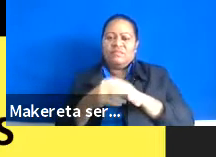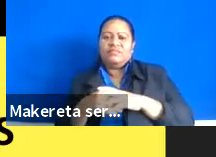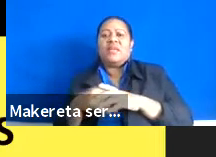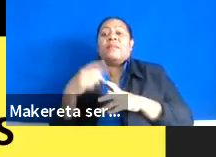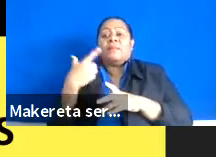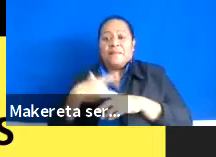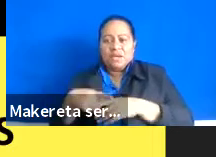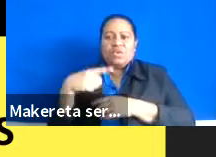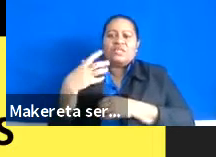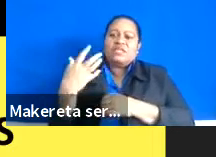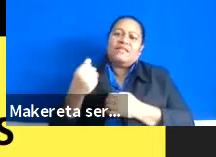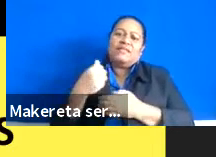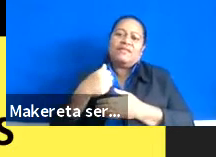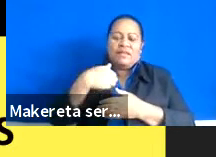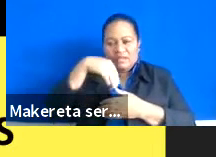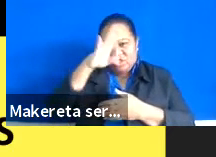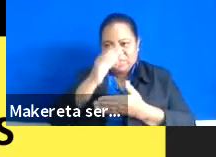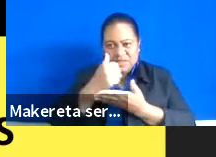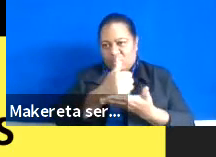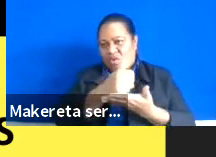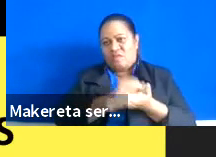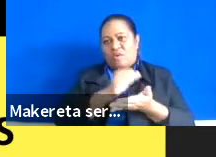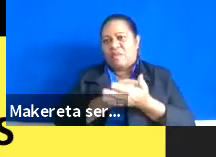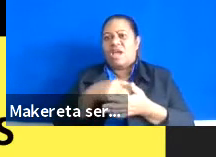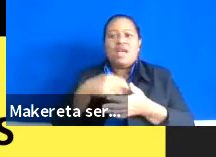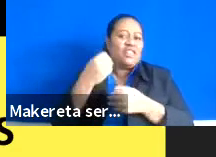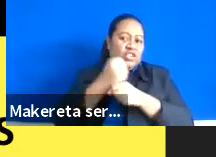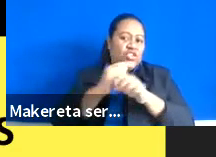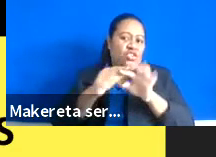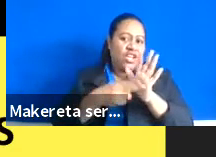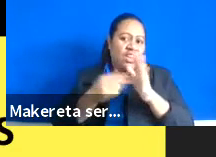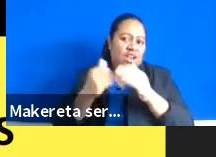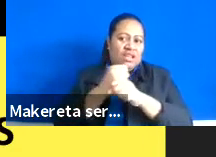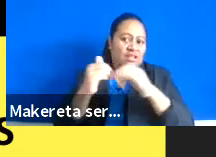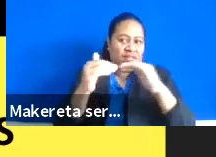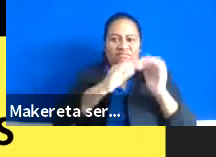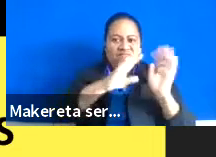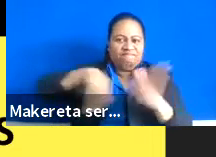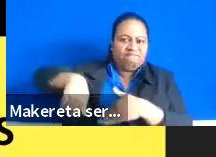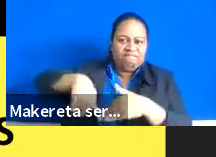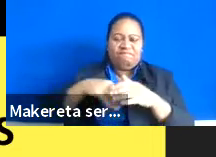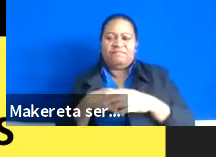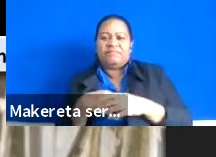support from the chiefs without talking about gender equality and gender participation. Next slide.